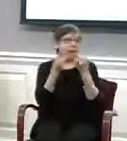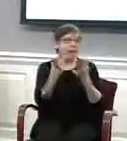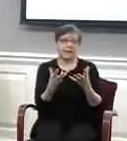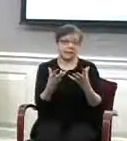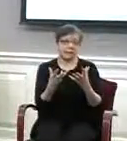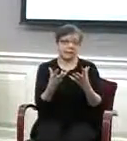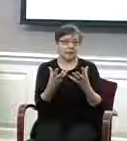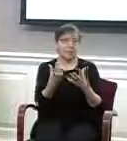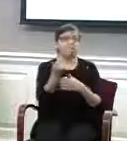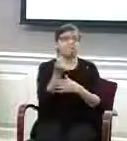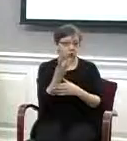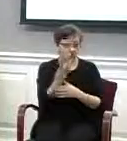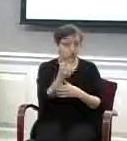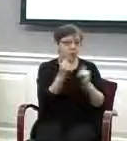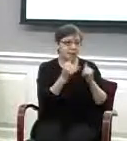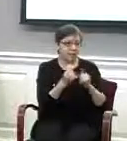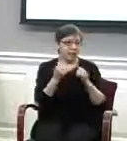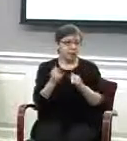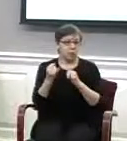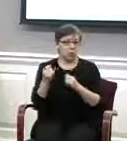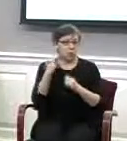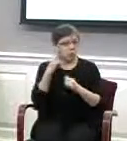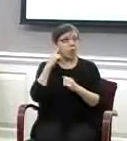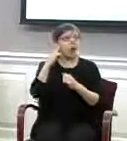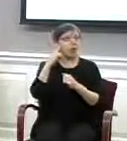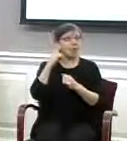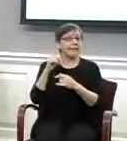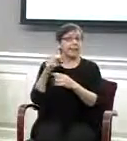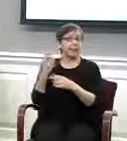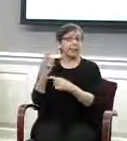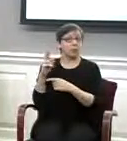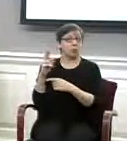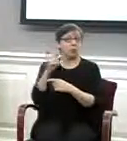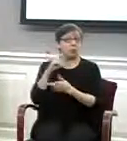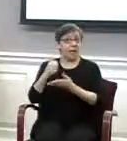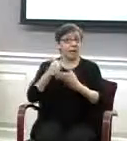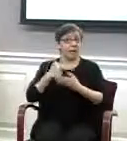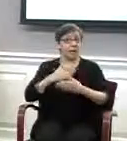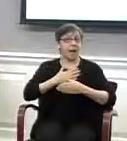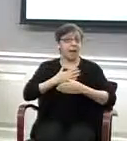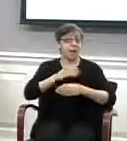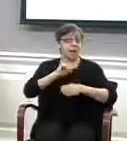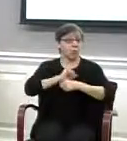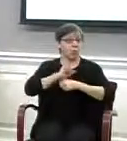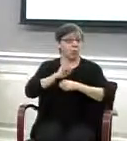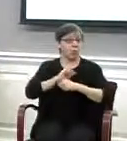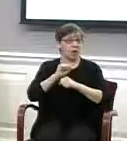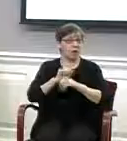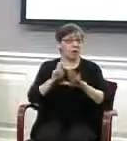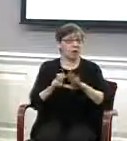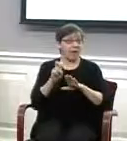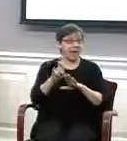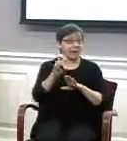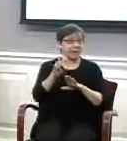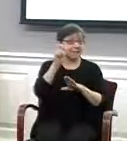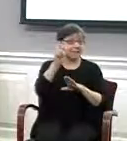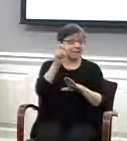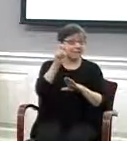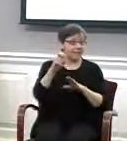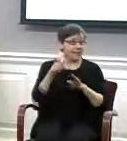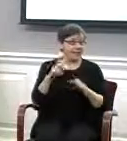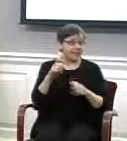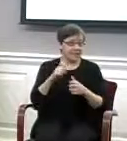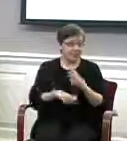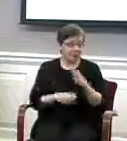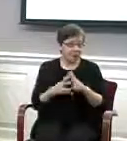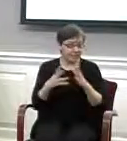who caught on to human rights as something that could help them advance their career. And they, you know, it was a low-cost program where they could do it at